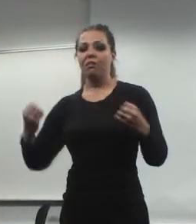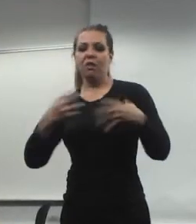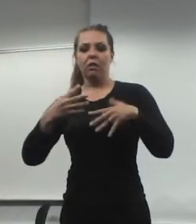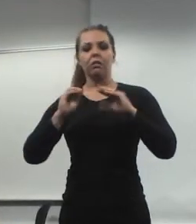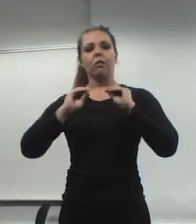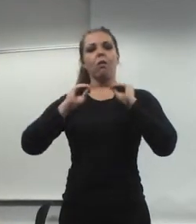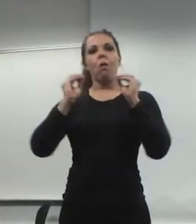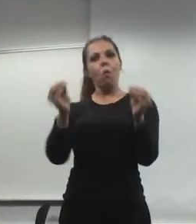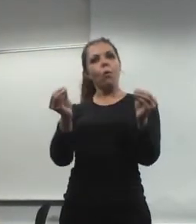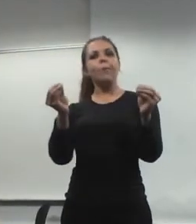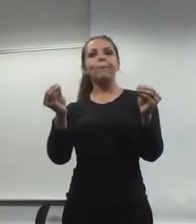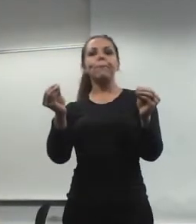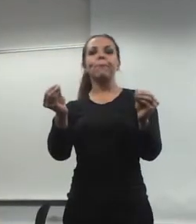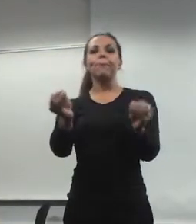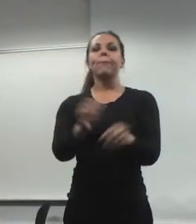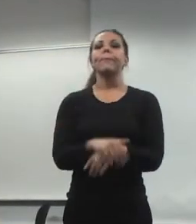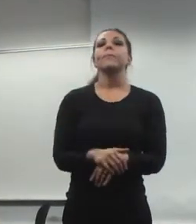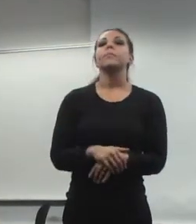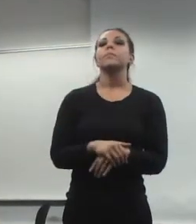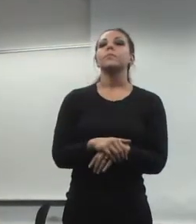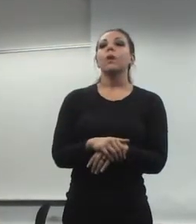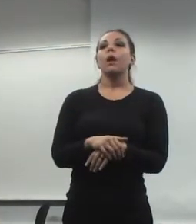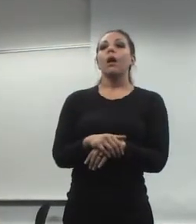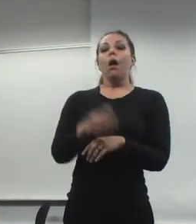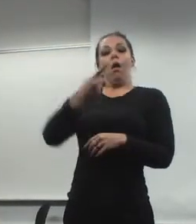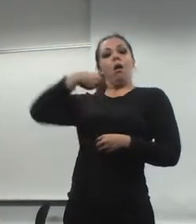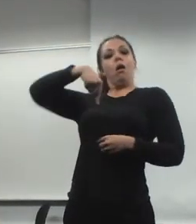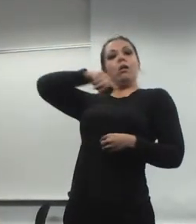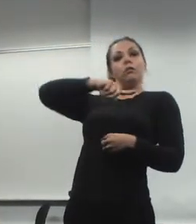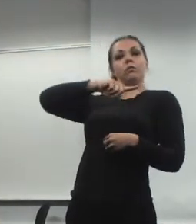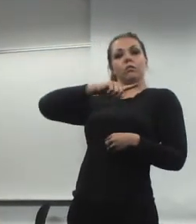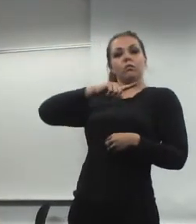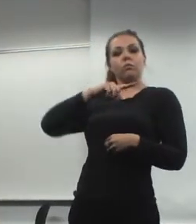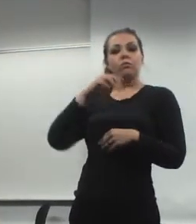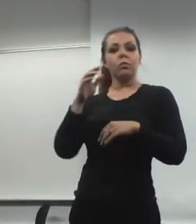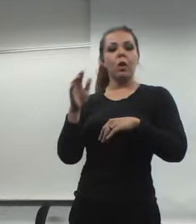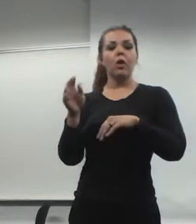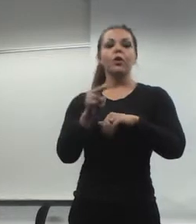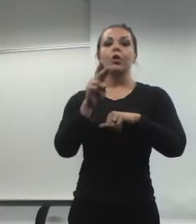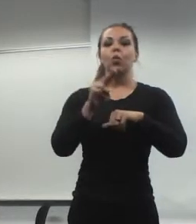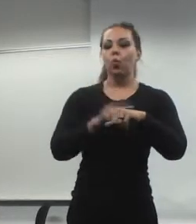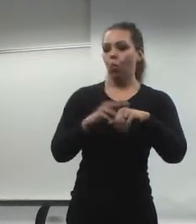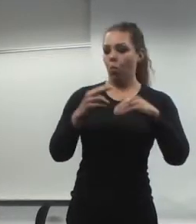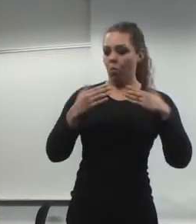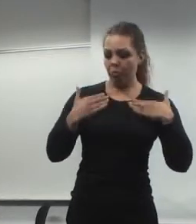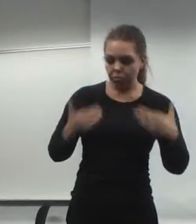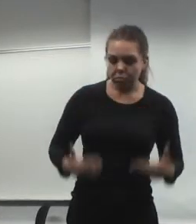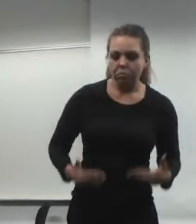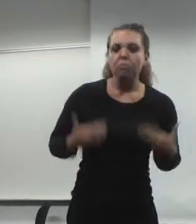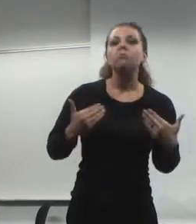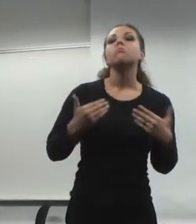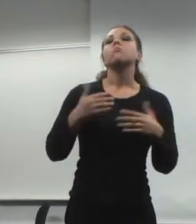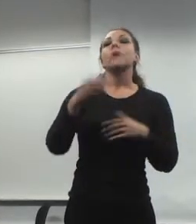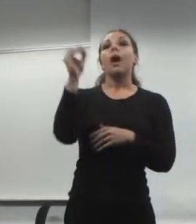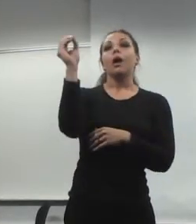For us, in our bodies that work normally, oxytocin is generated in our bodies when there's an